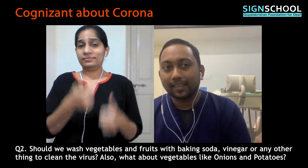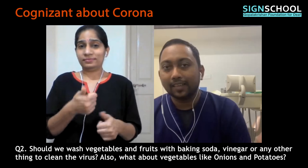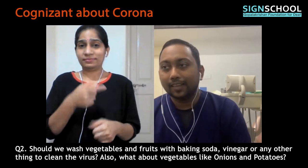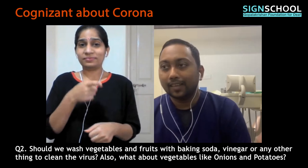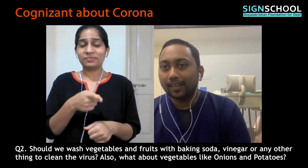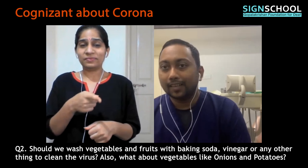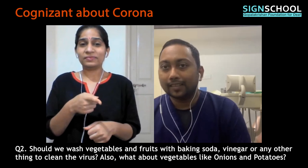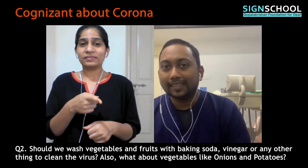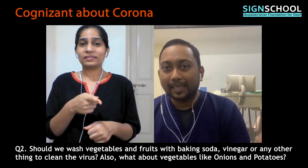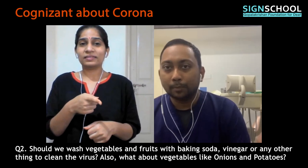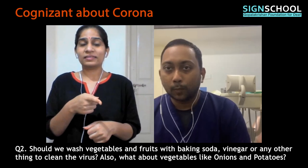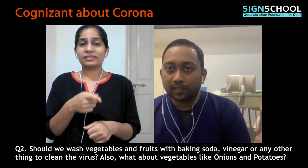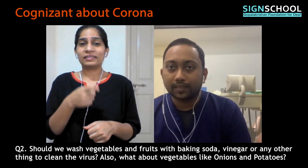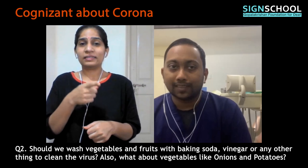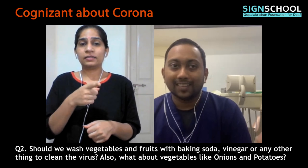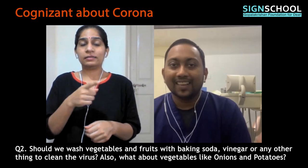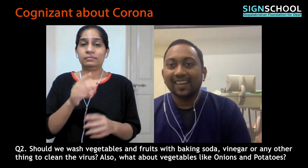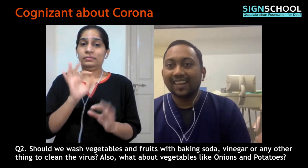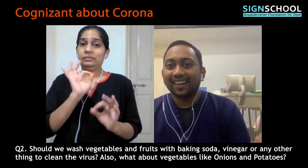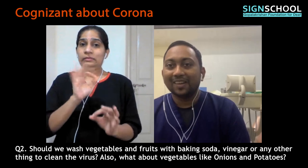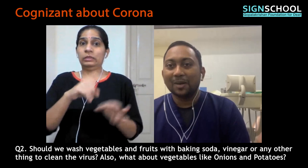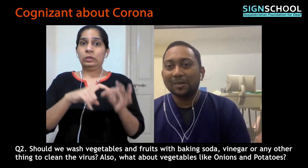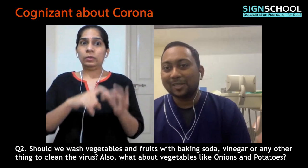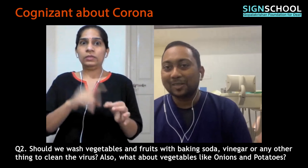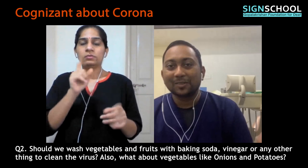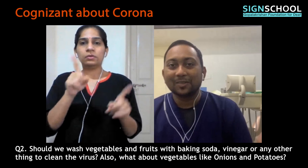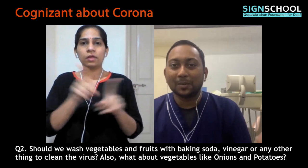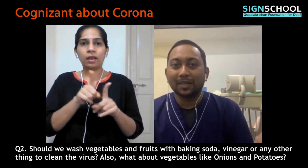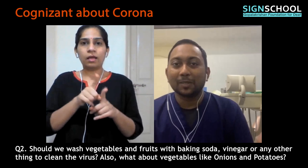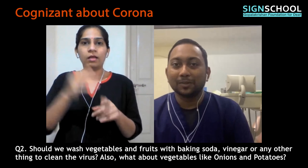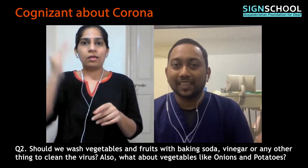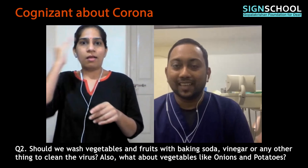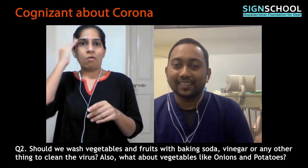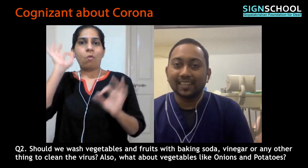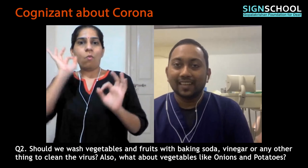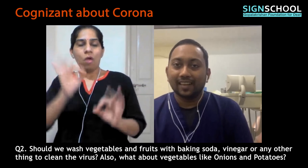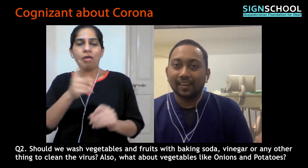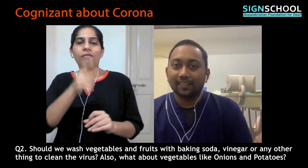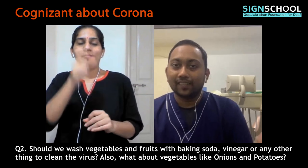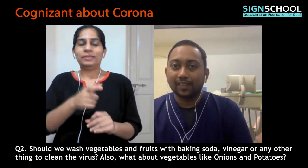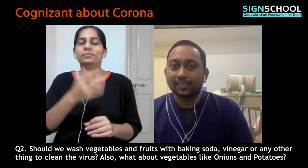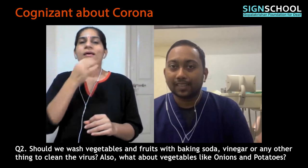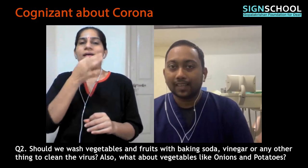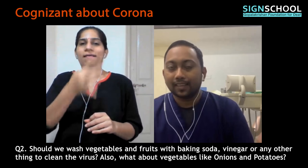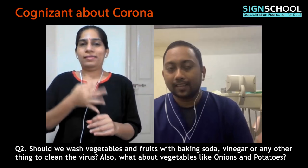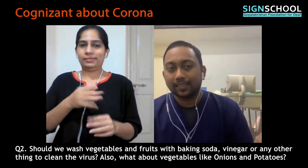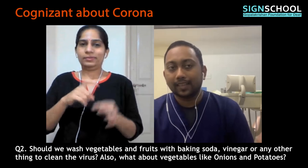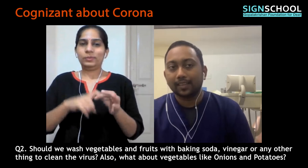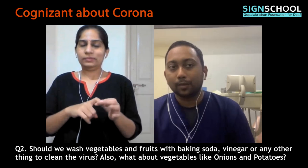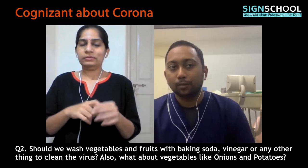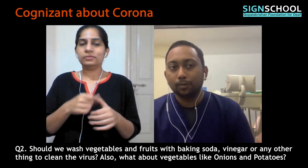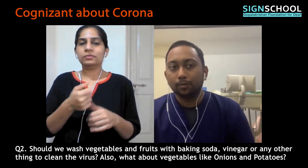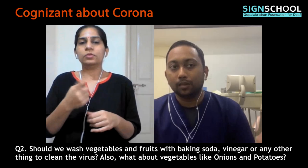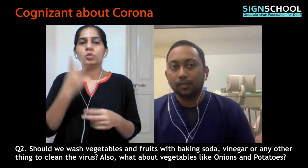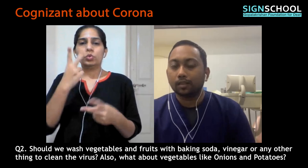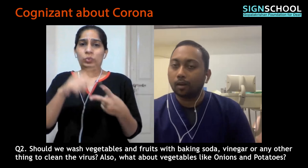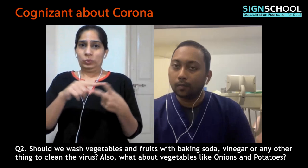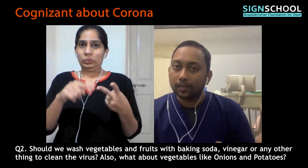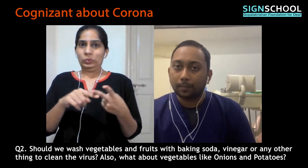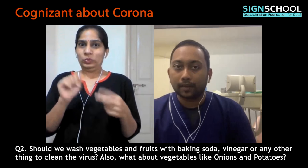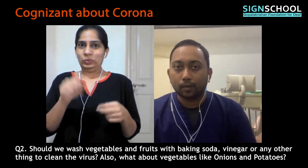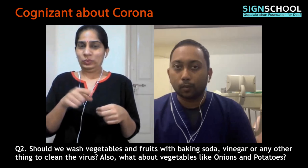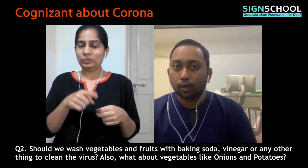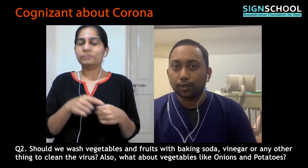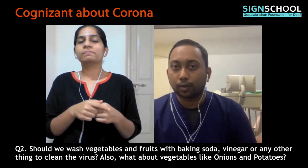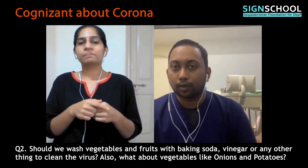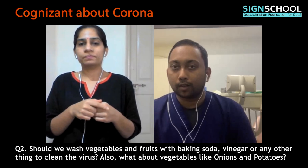it's a very deep question, owing to two things. First thing is like it's